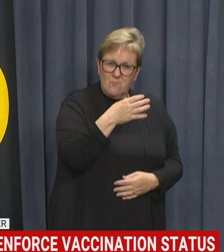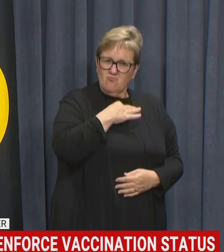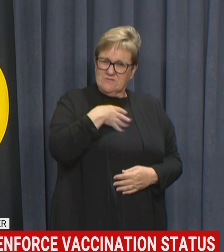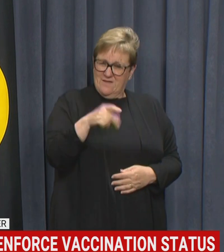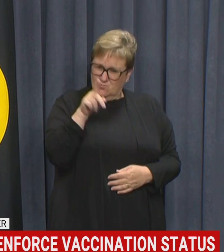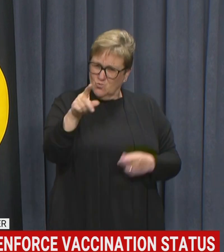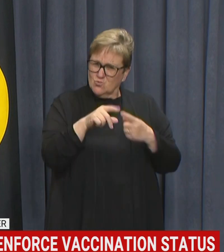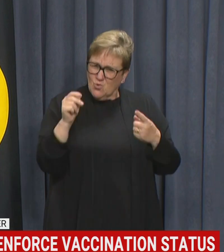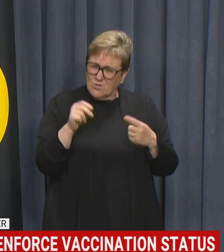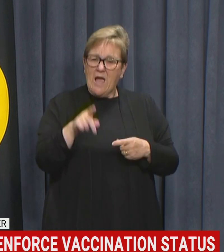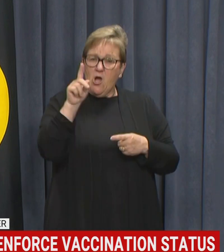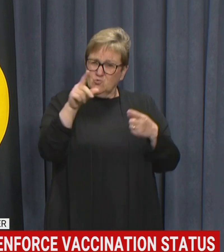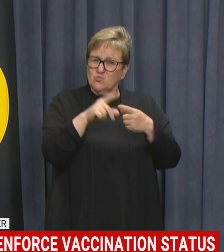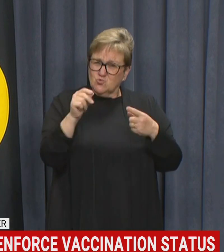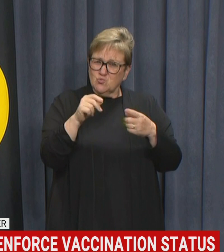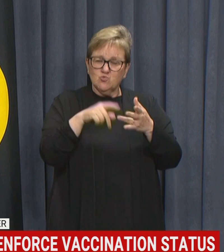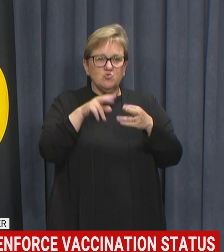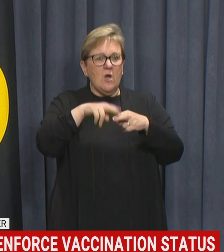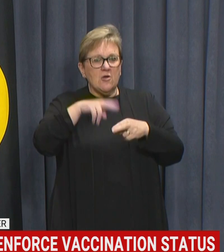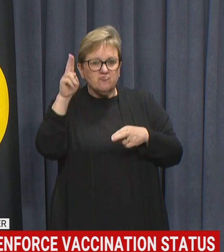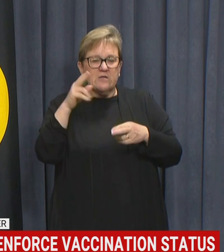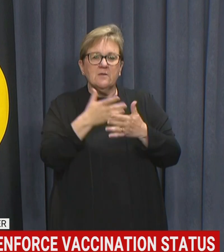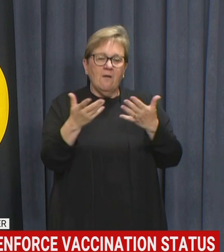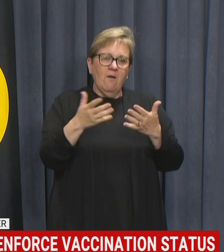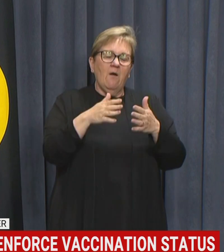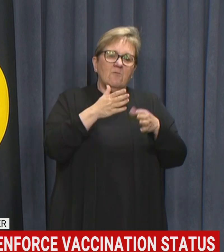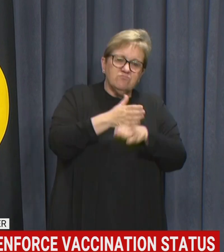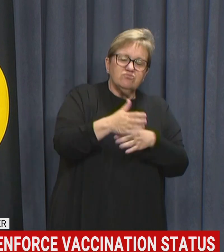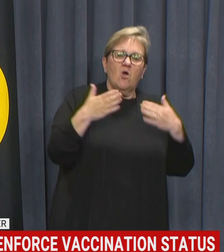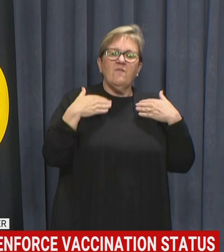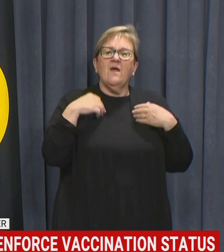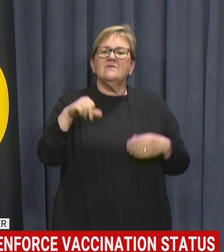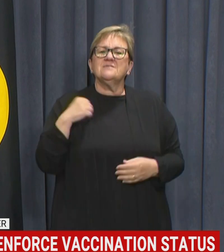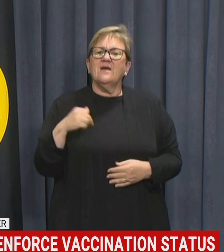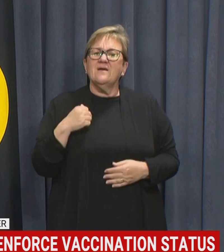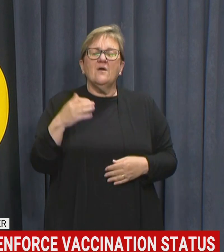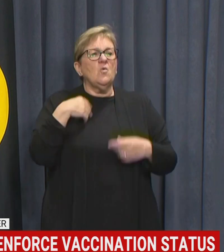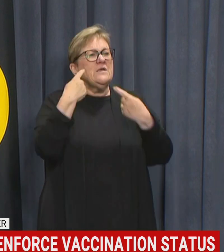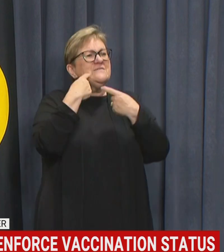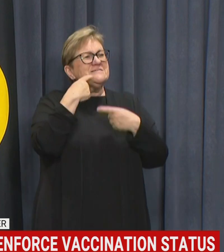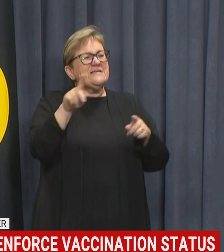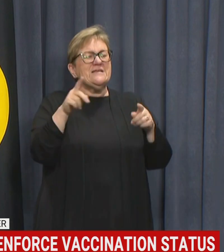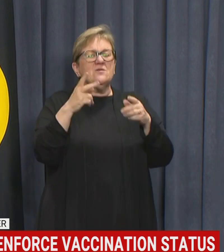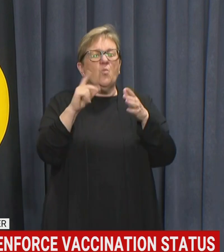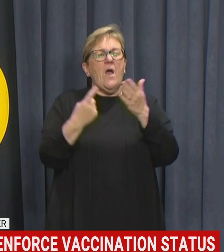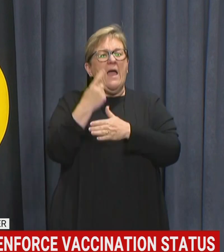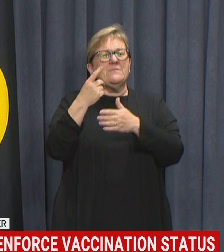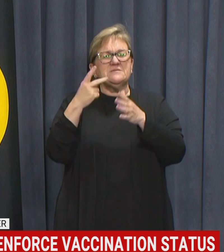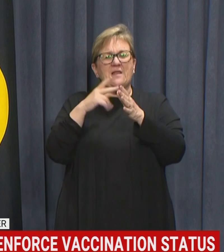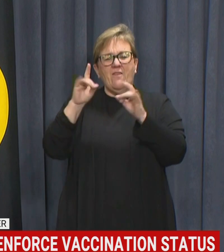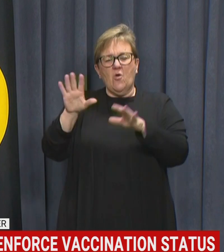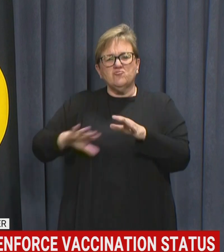risk, and you're choosing to increase the burden on our health staff. We have seen what works in other